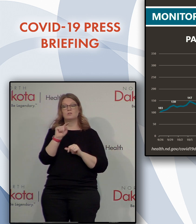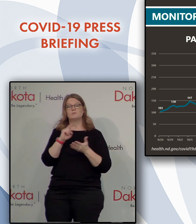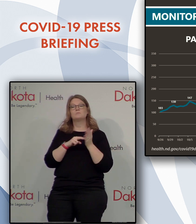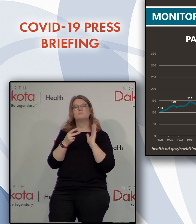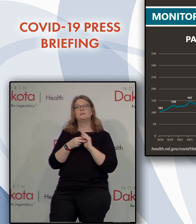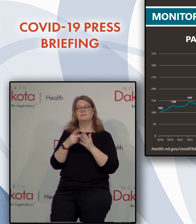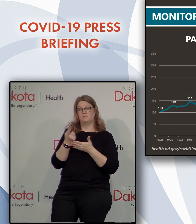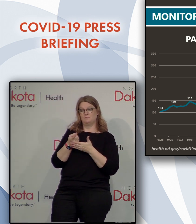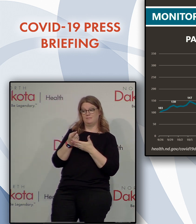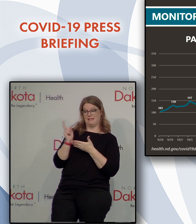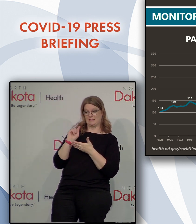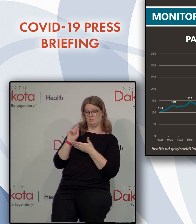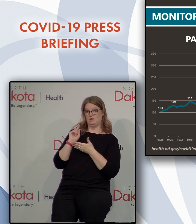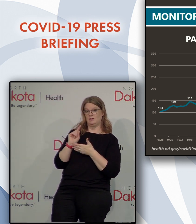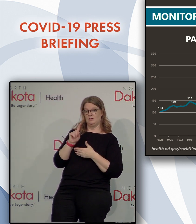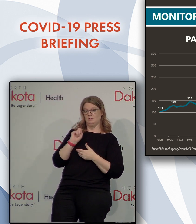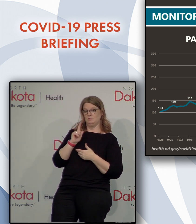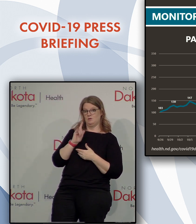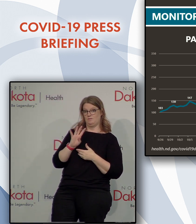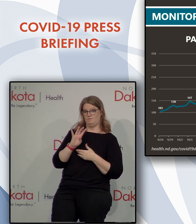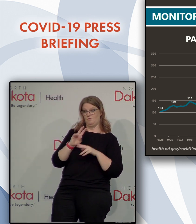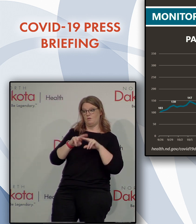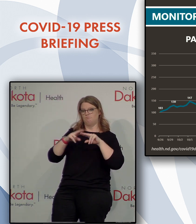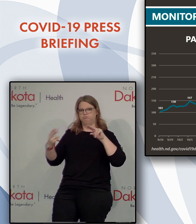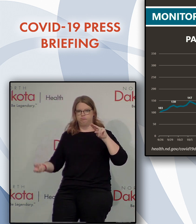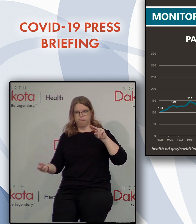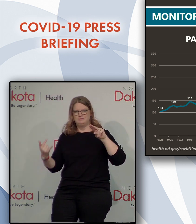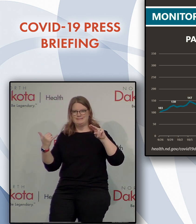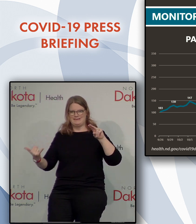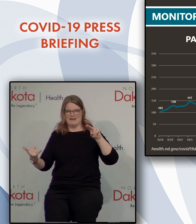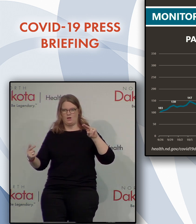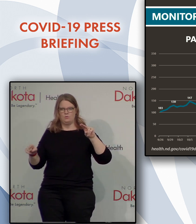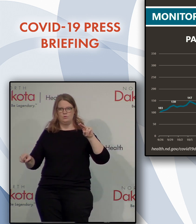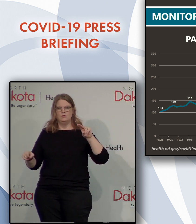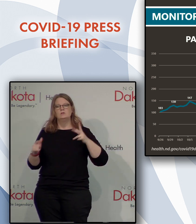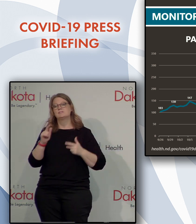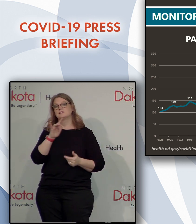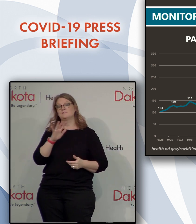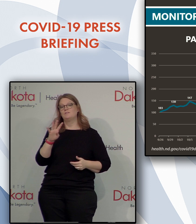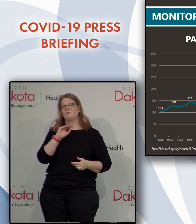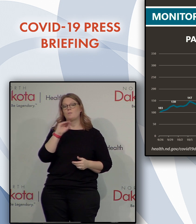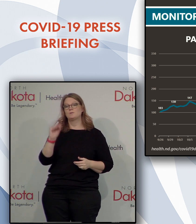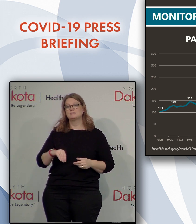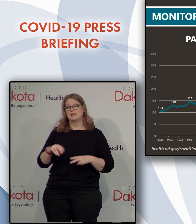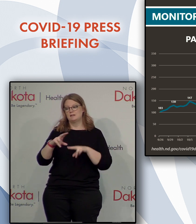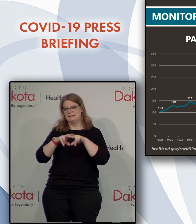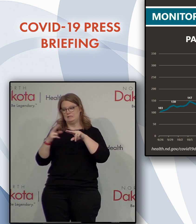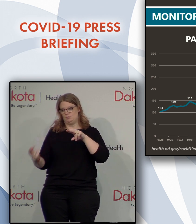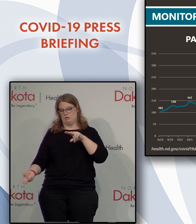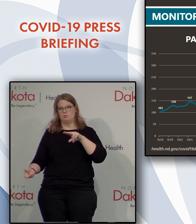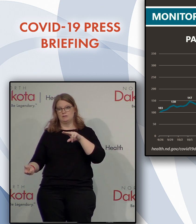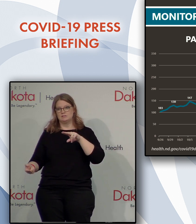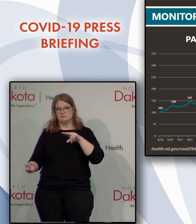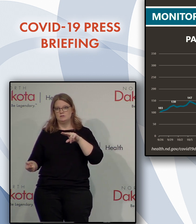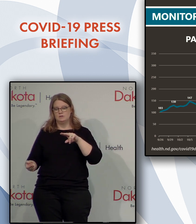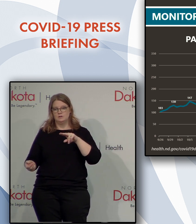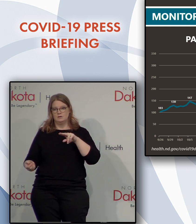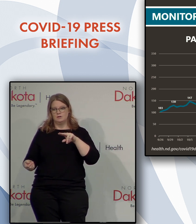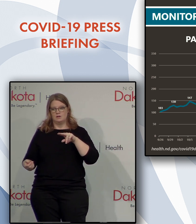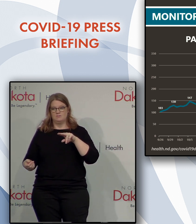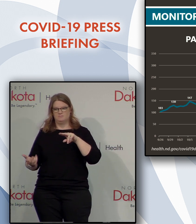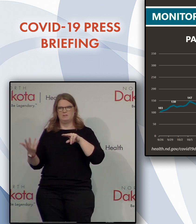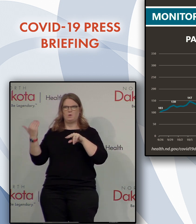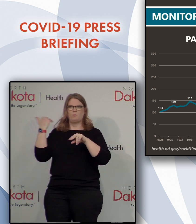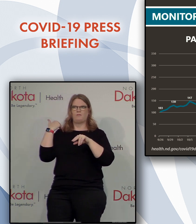124 from last week on December 9th, but it's a 53% decrease from our